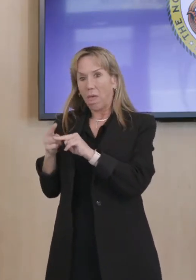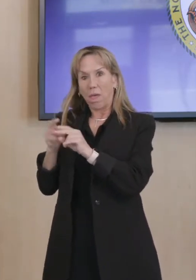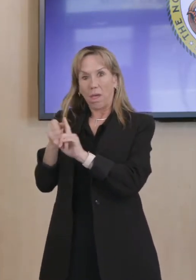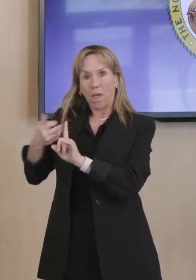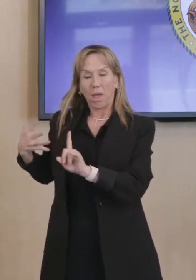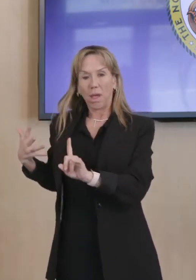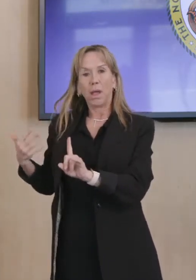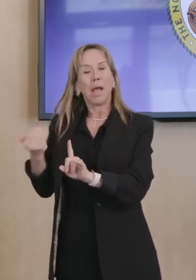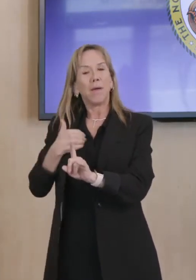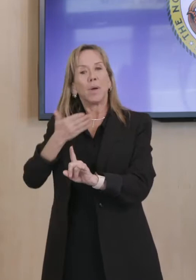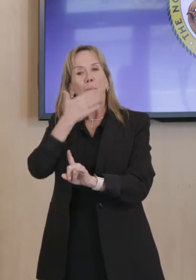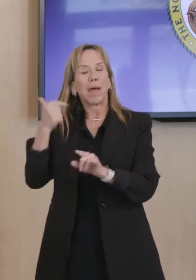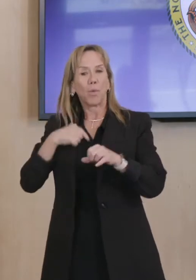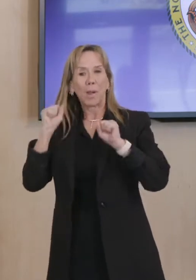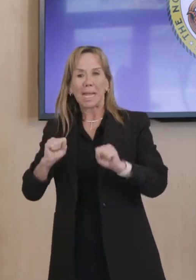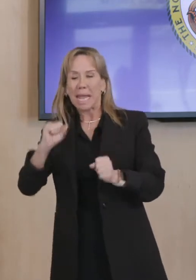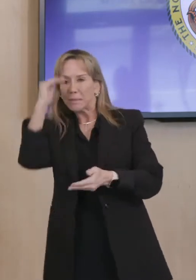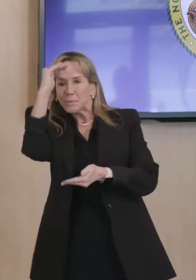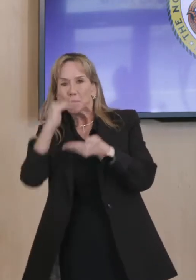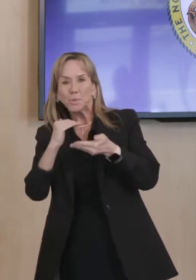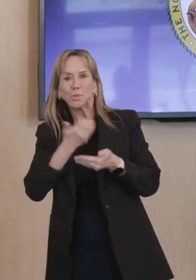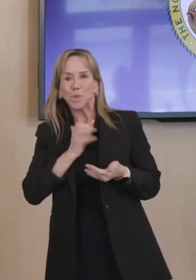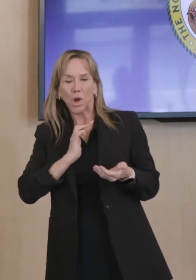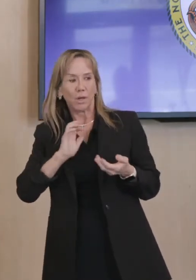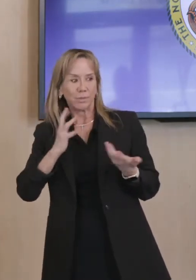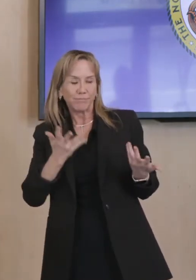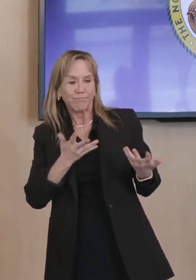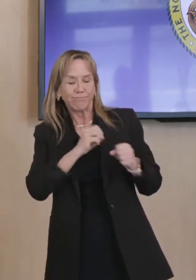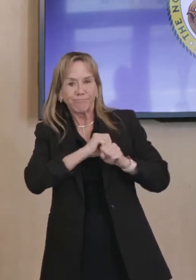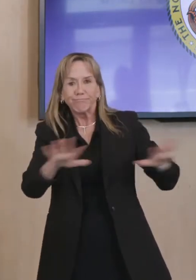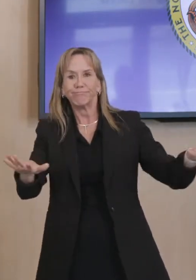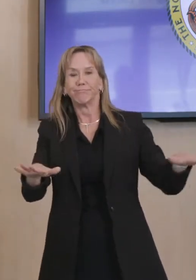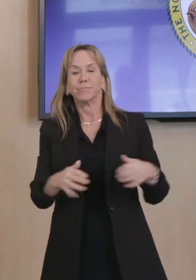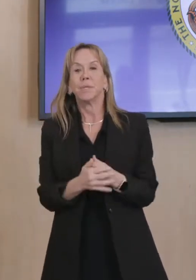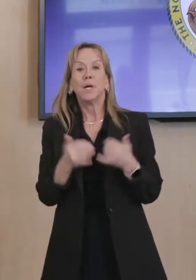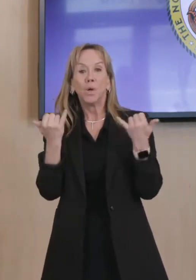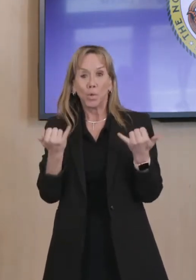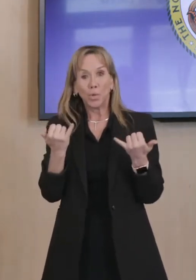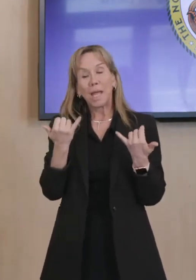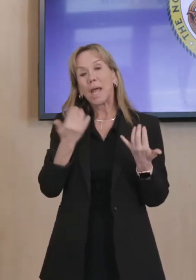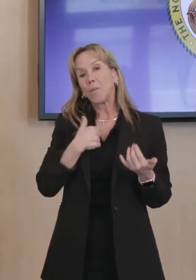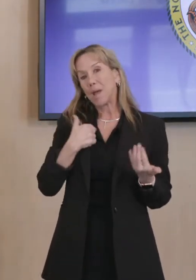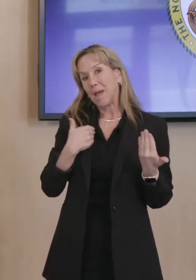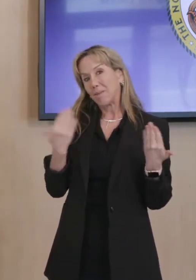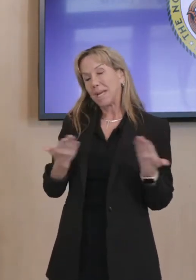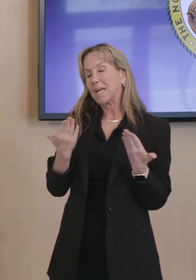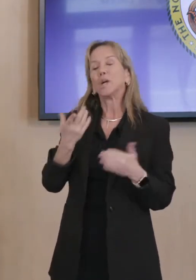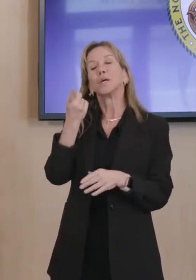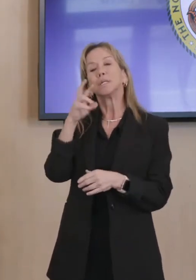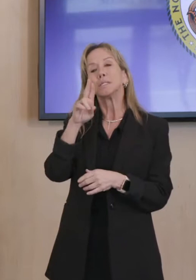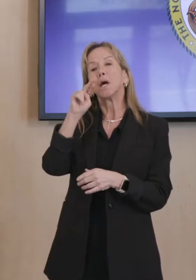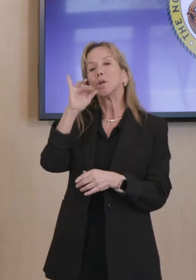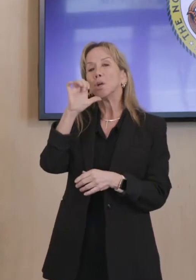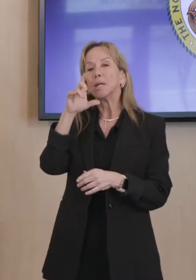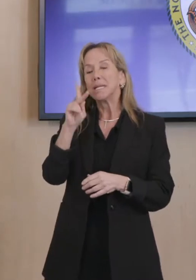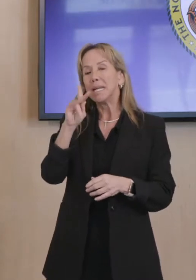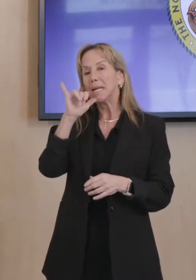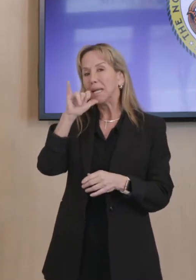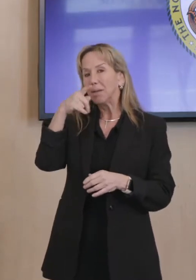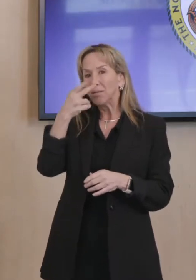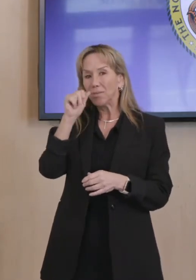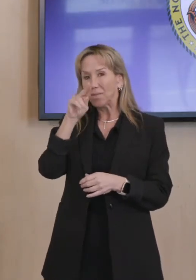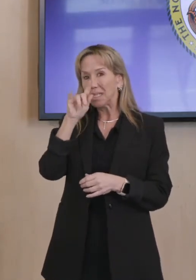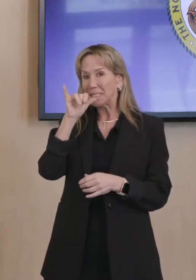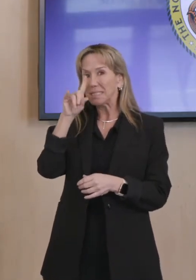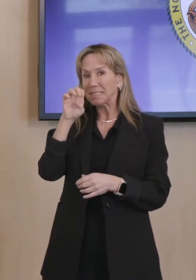position to mitigate our way through this crisis. And so today we have our Chief Medical Officer, Dr. Nikki Fentides,